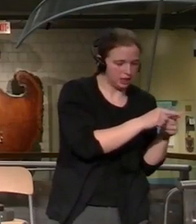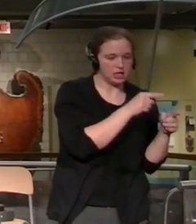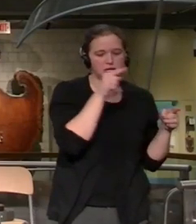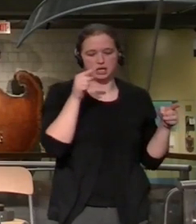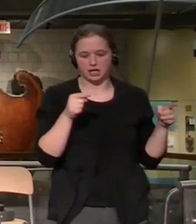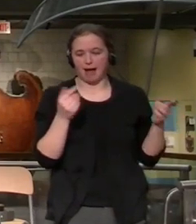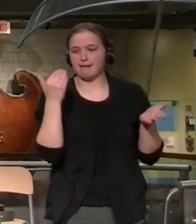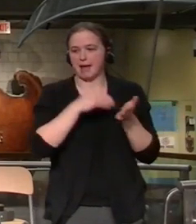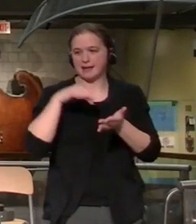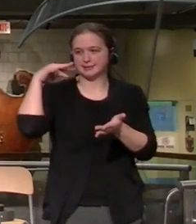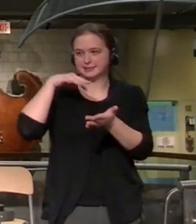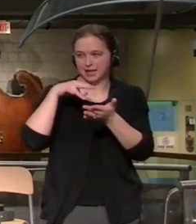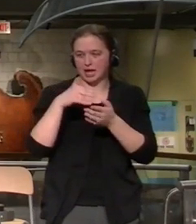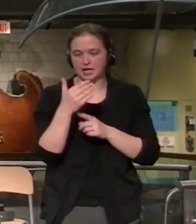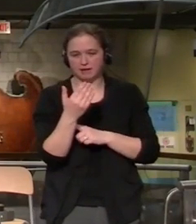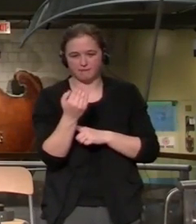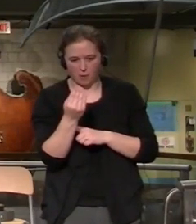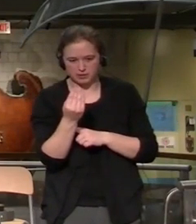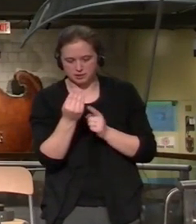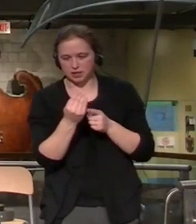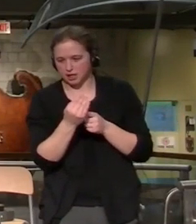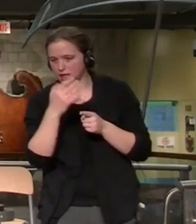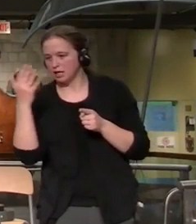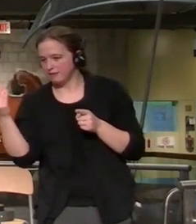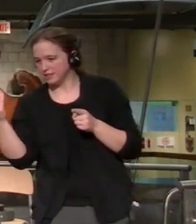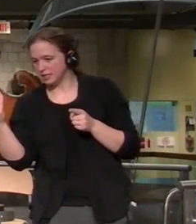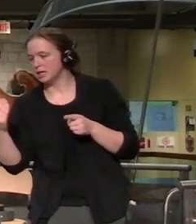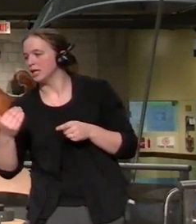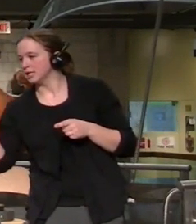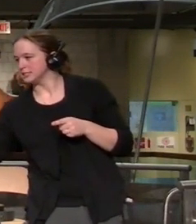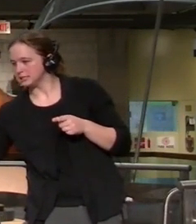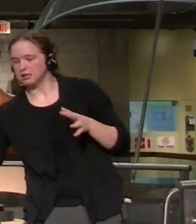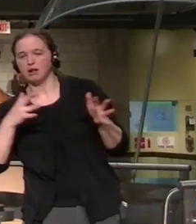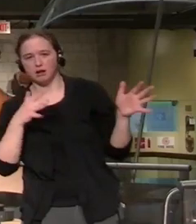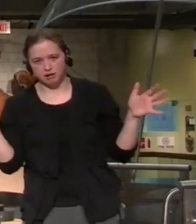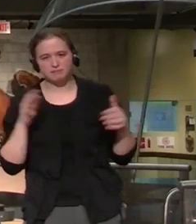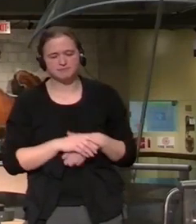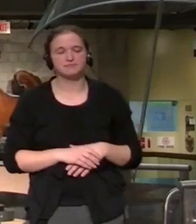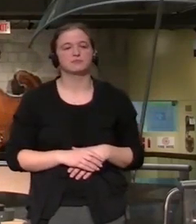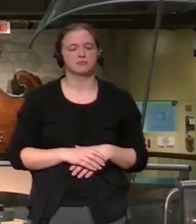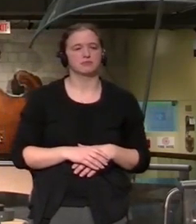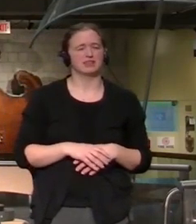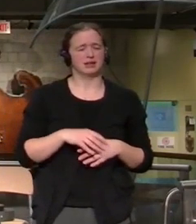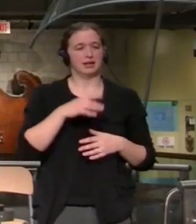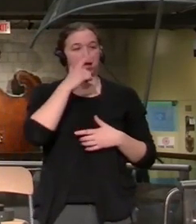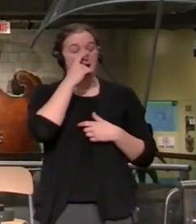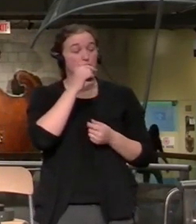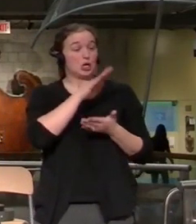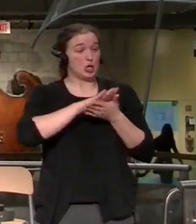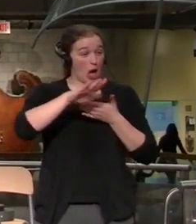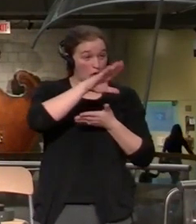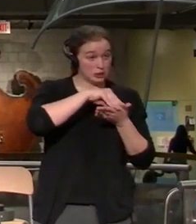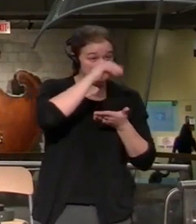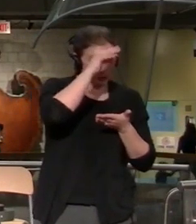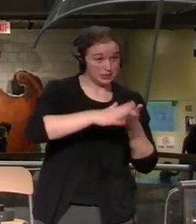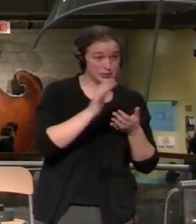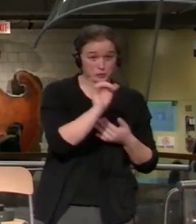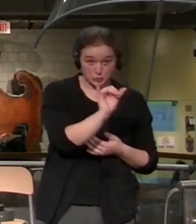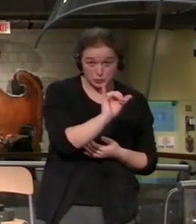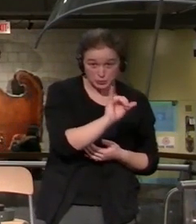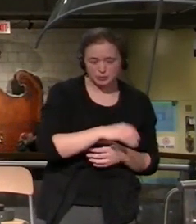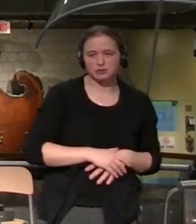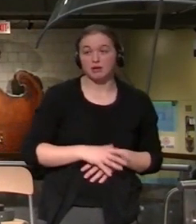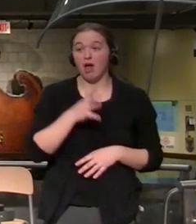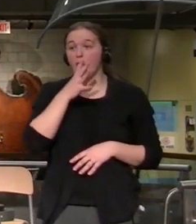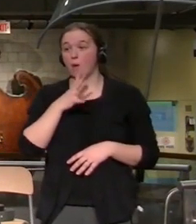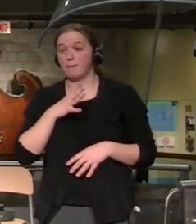after year. Provides a lot of information. We're also interested in college students, college freshmen, and women with and without depression. So if